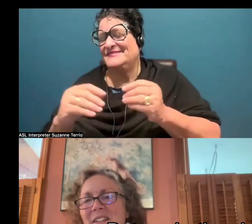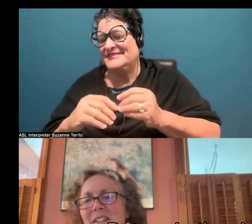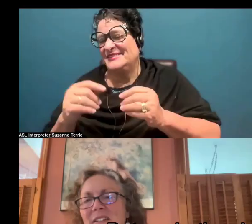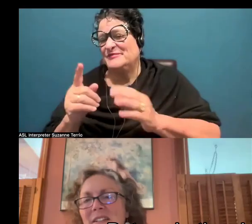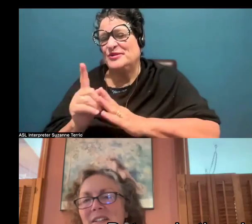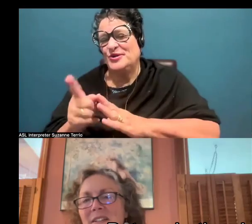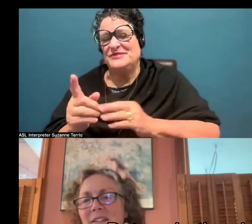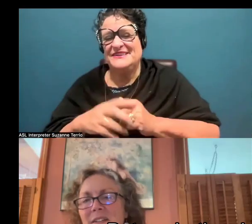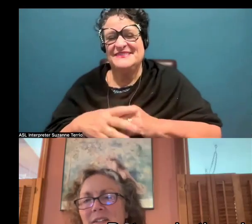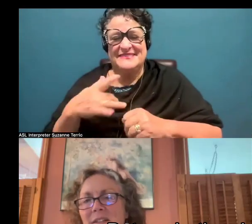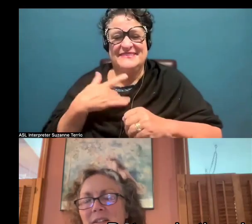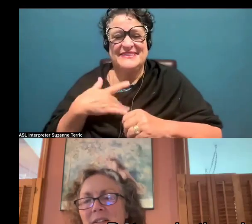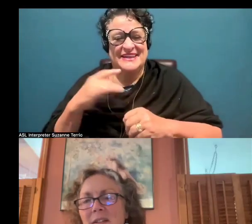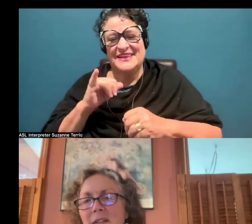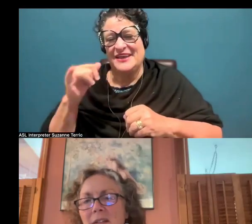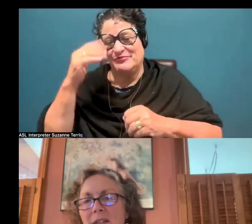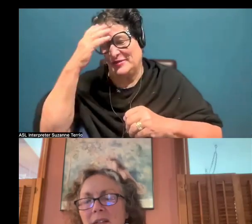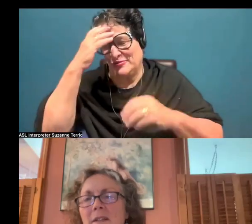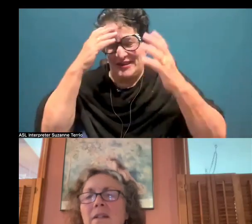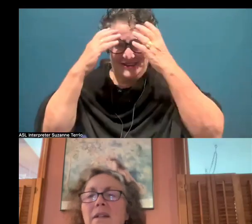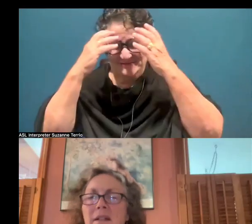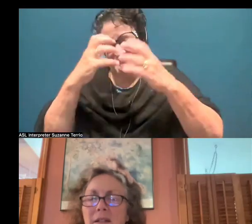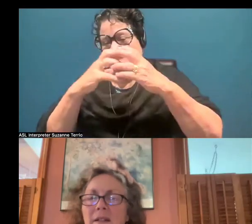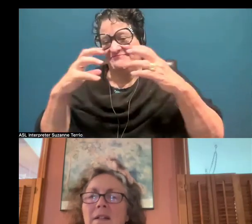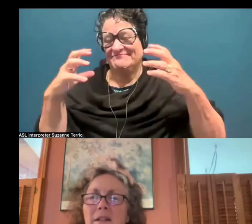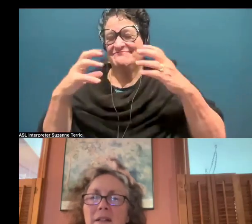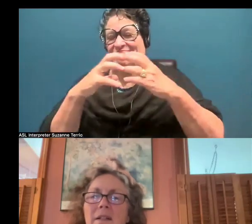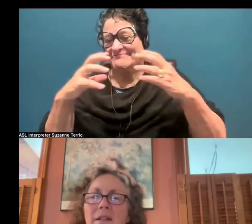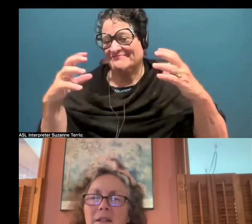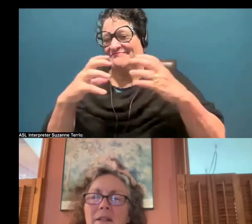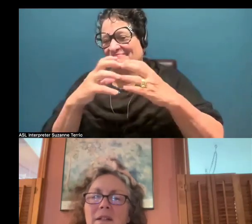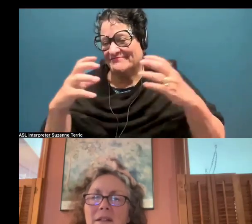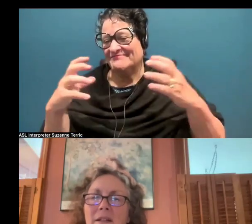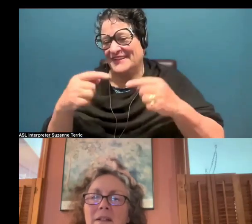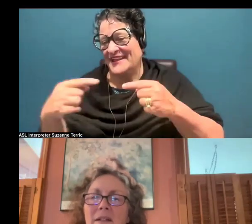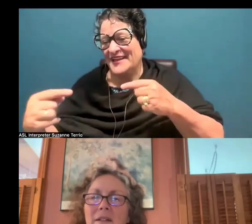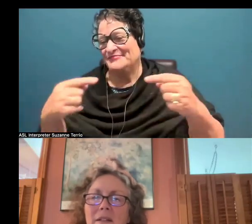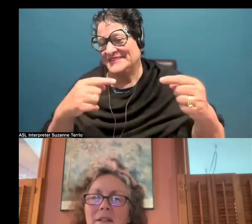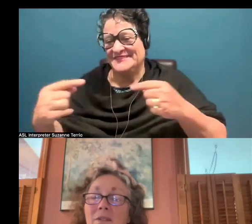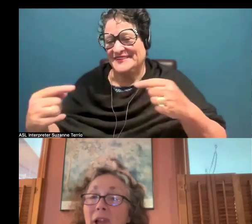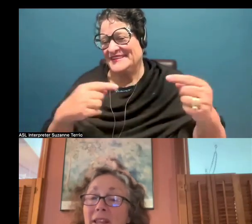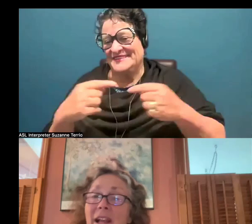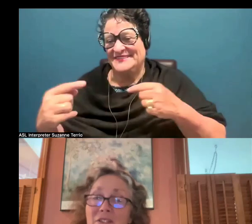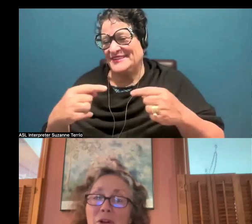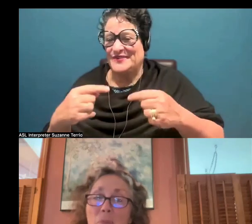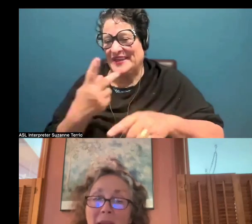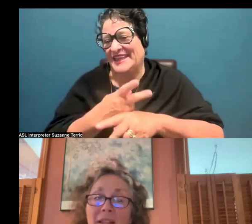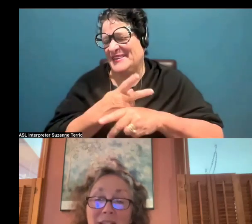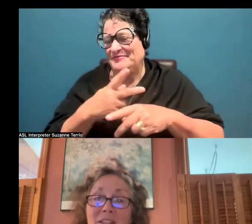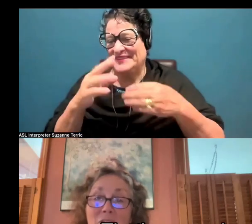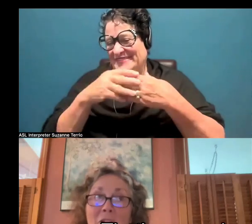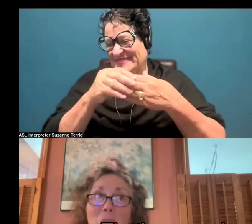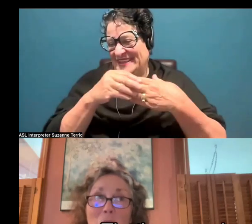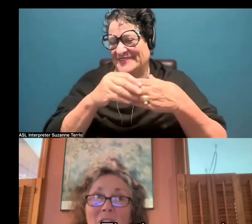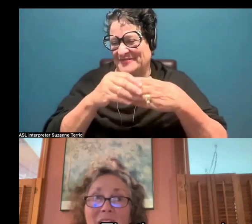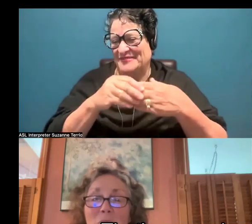just like I feel like they stretch my brain in opposite directions, and so it's a nice uh, way to mm. keep nimble, so to That's a good speak. balance.